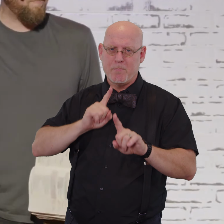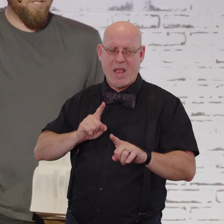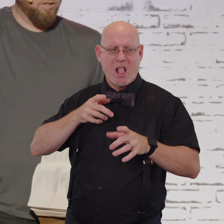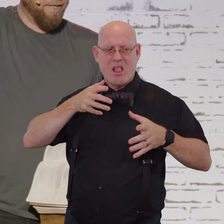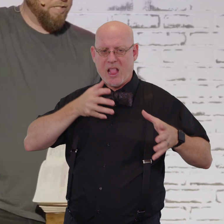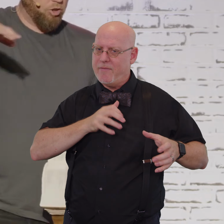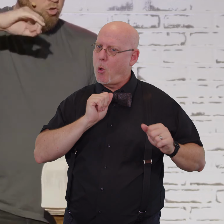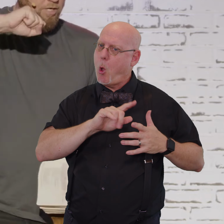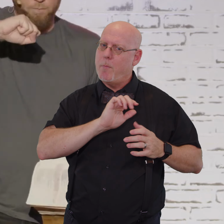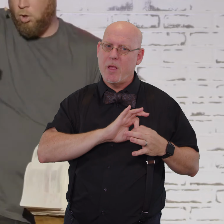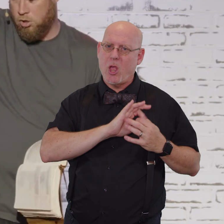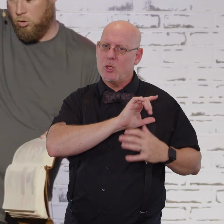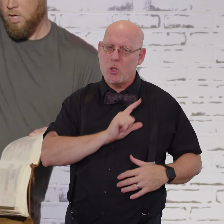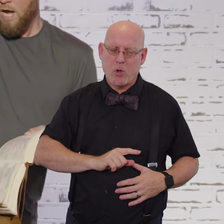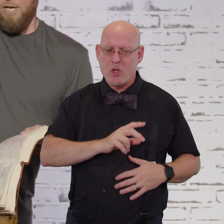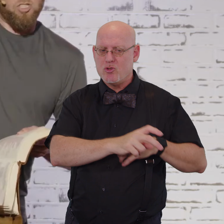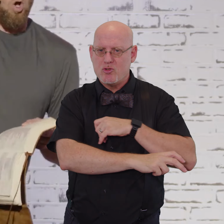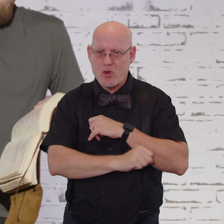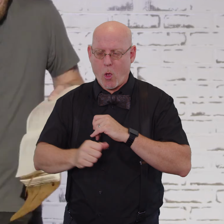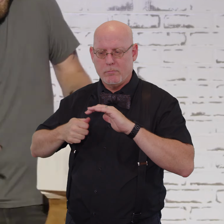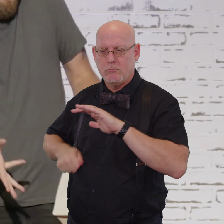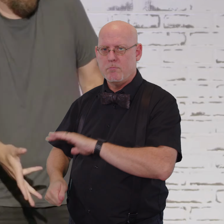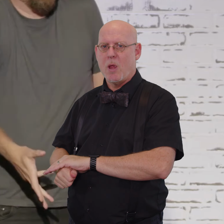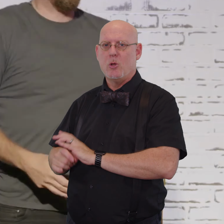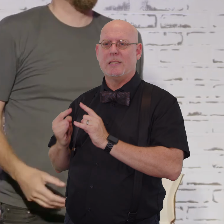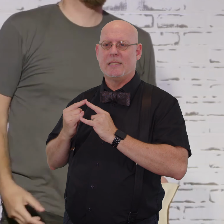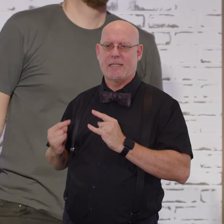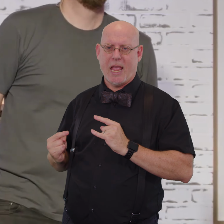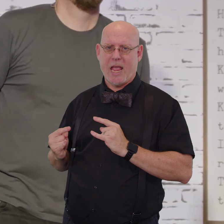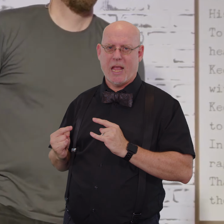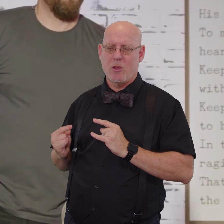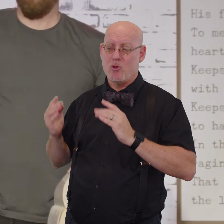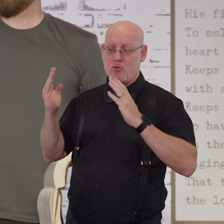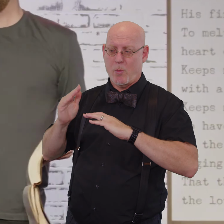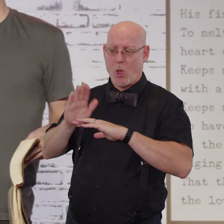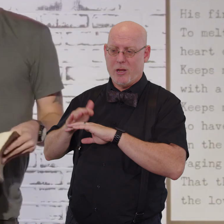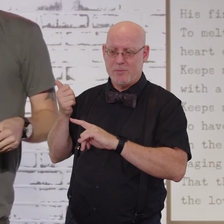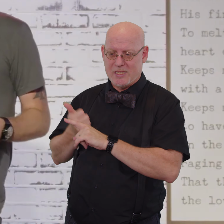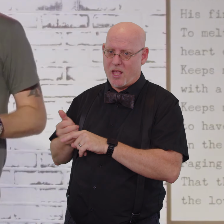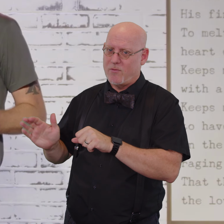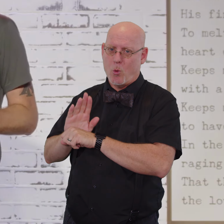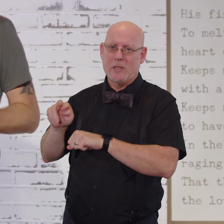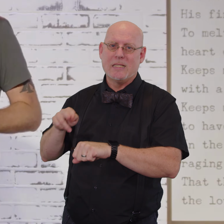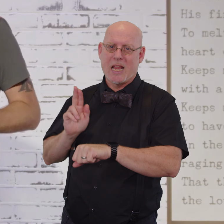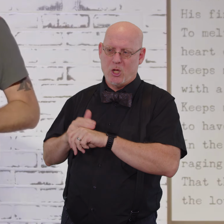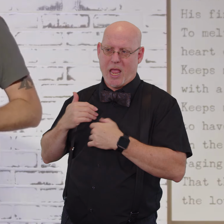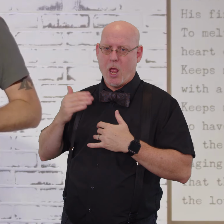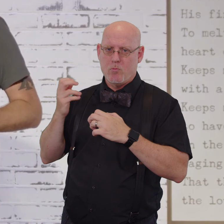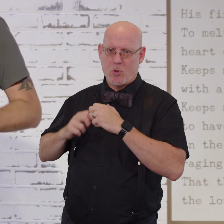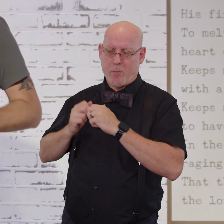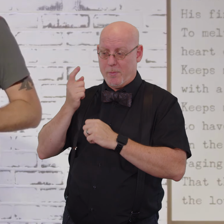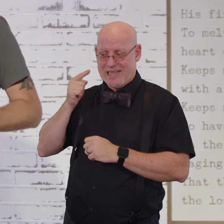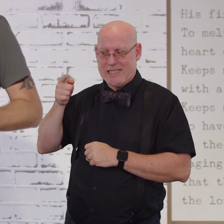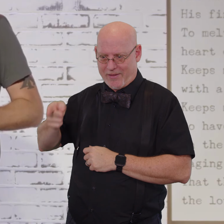against the Lord's command to leave this the treasures belong to the Lord stole buried them under his tent and brought trouble upon himself and upon the nation